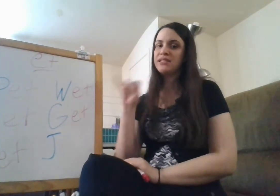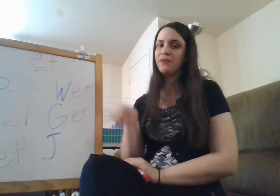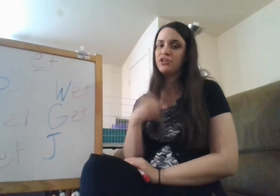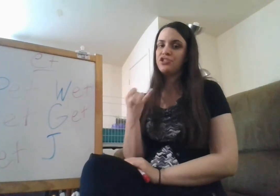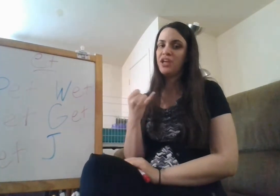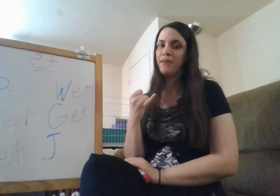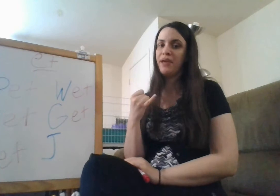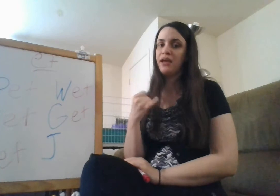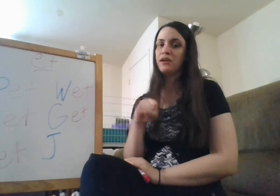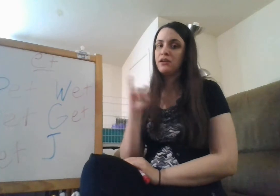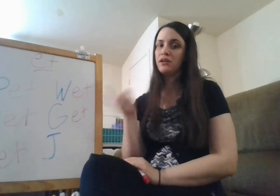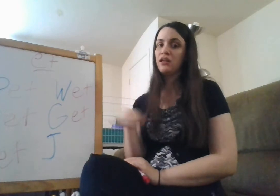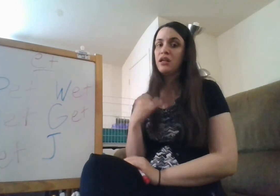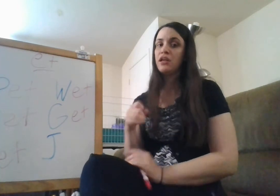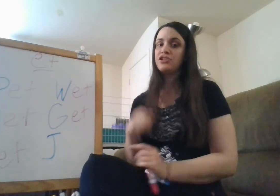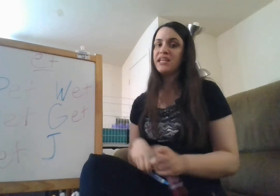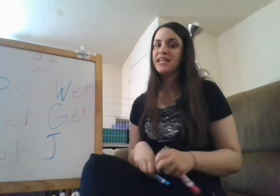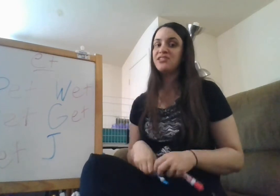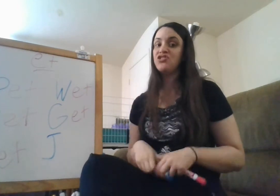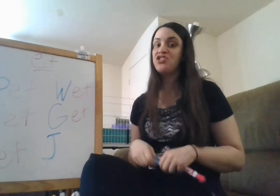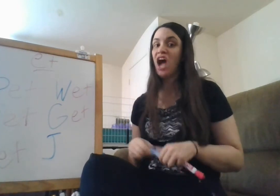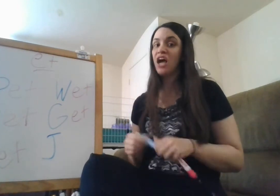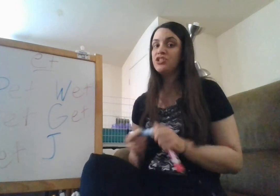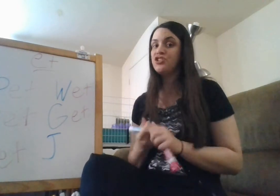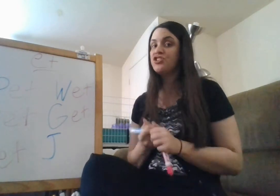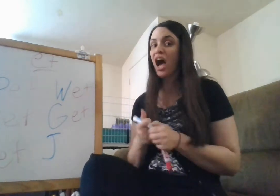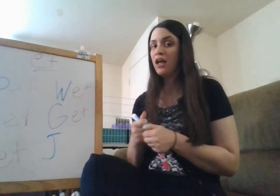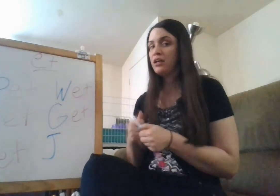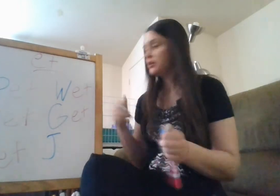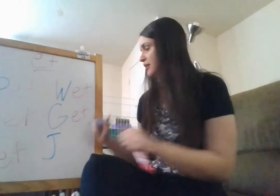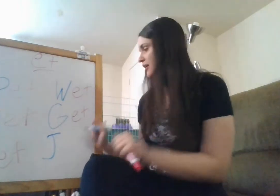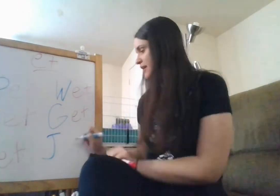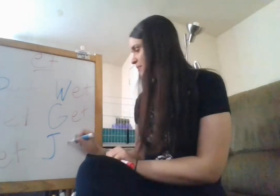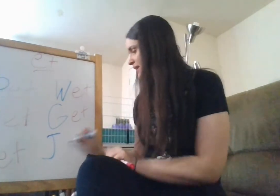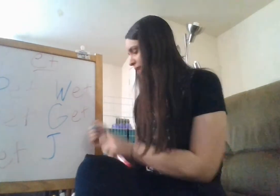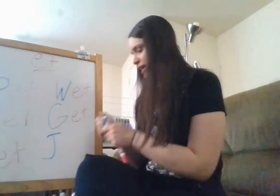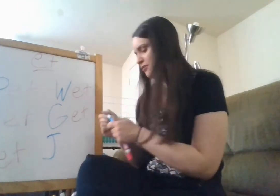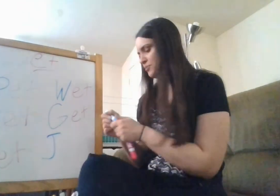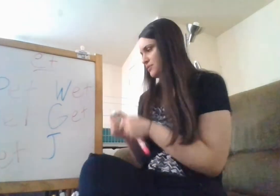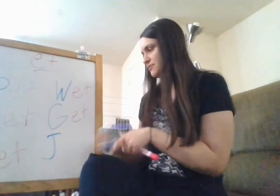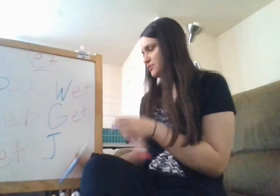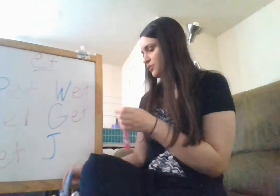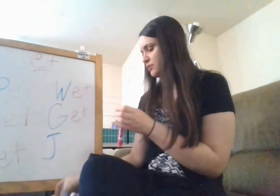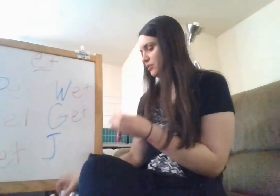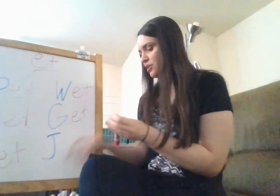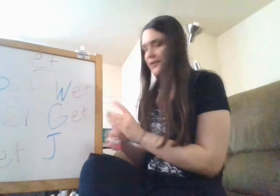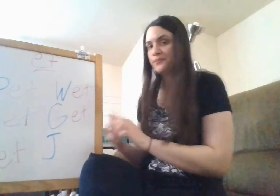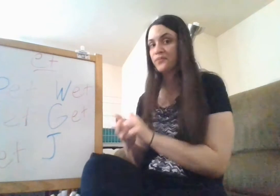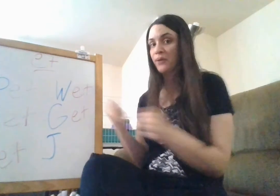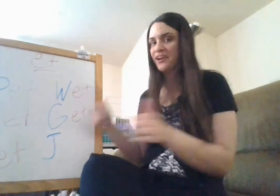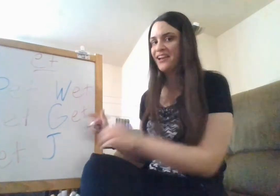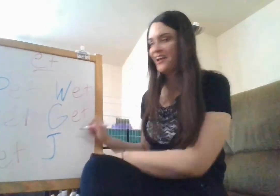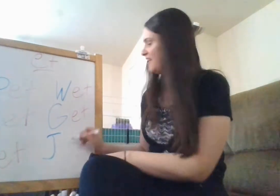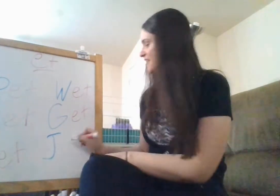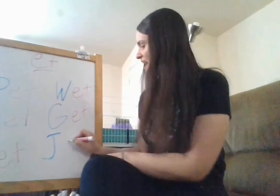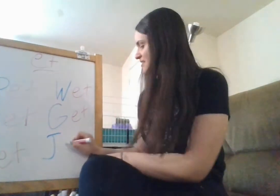sound does J make? J says ja, ja. And now we're going to add, oops, that's totally the wrong color. We're going to add at